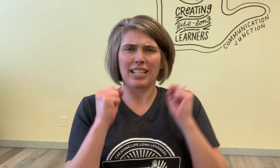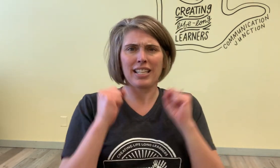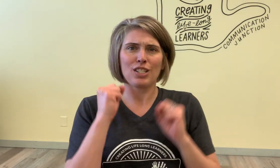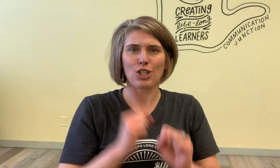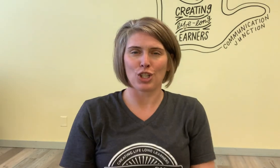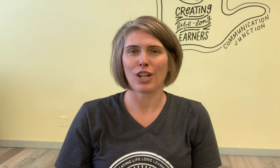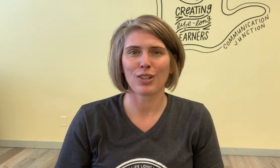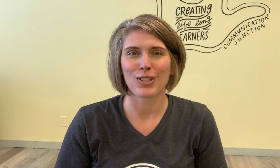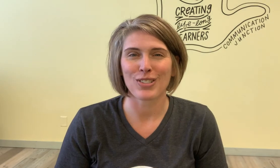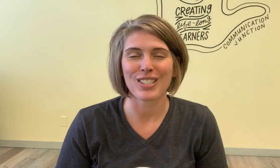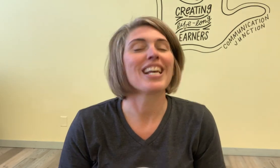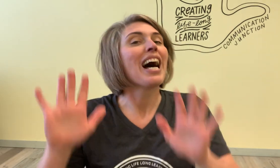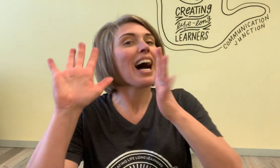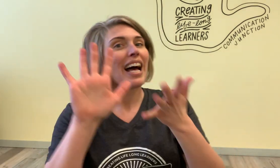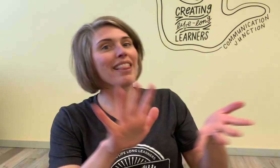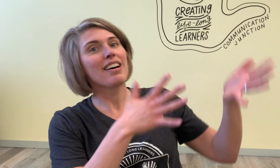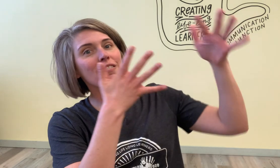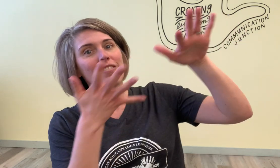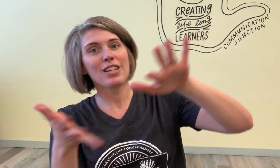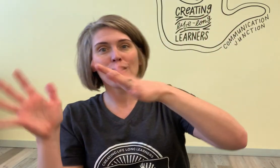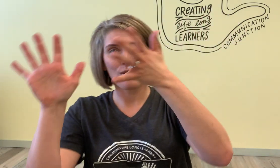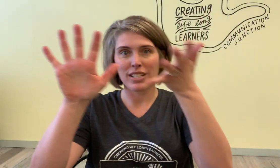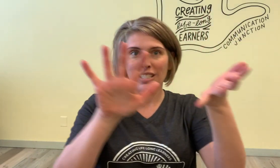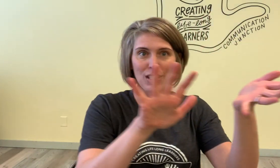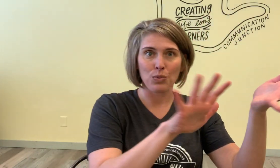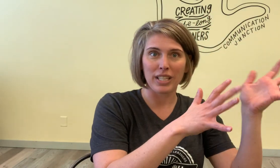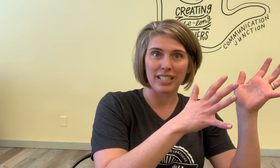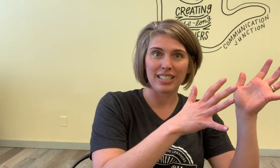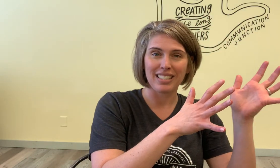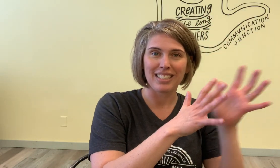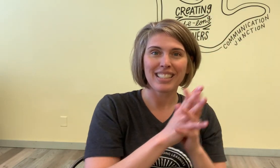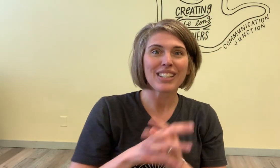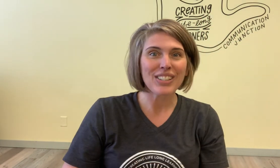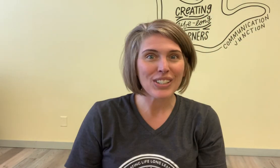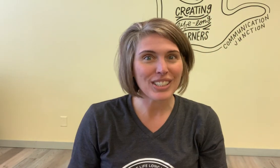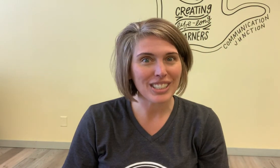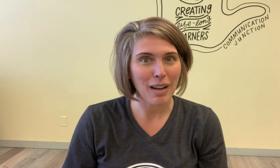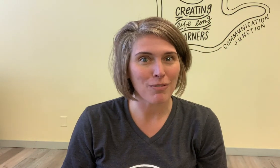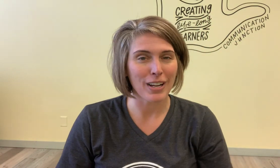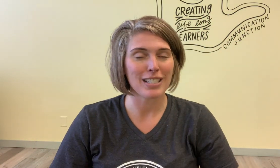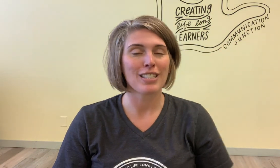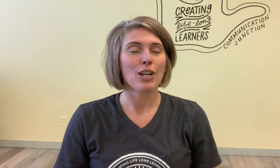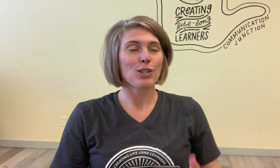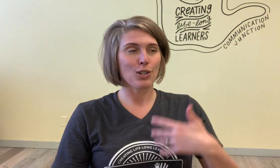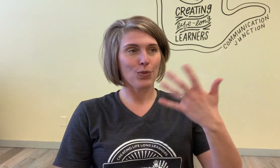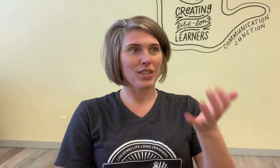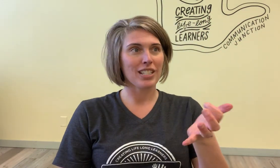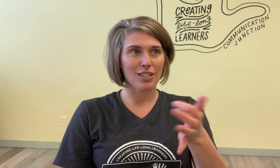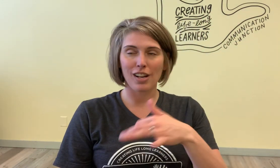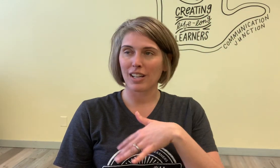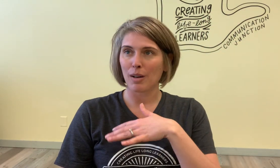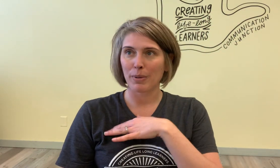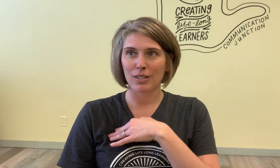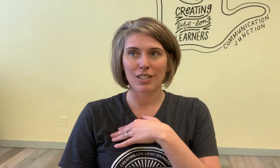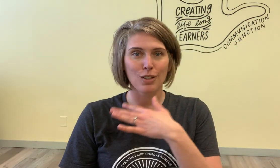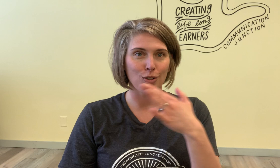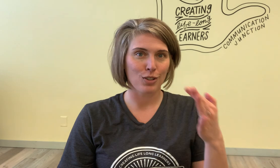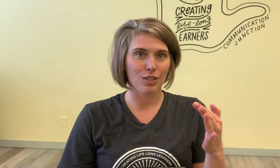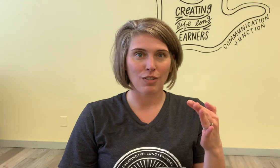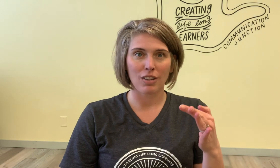and shudders. I love the noisy wind. Good job, friends. So this song appeals to learners of all